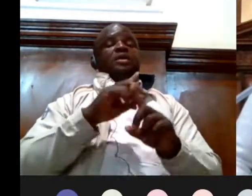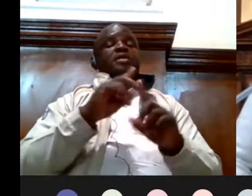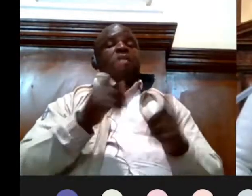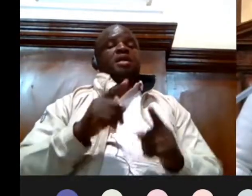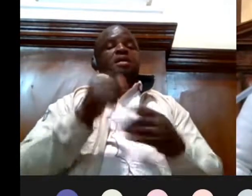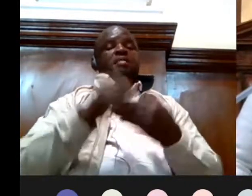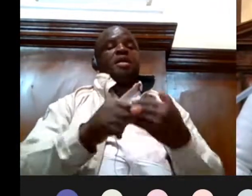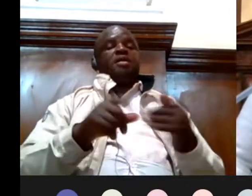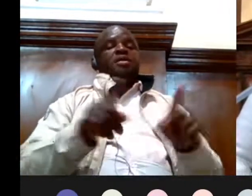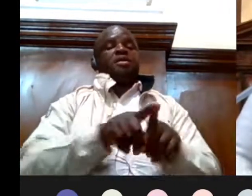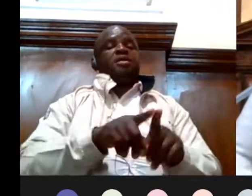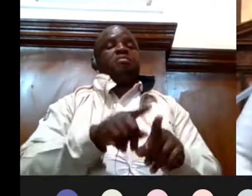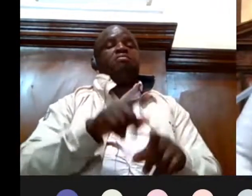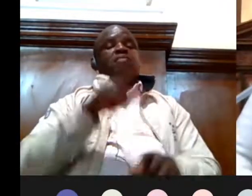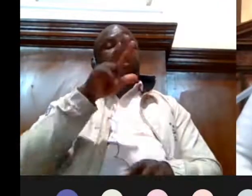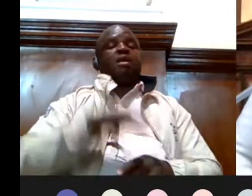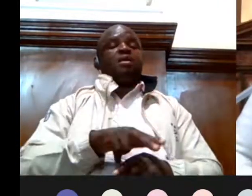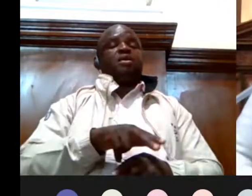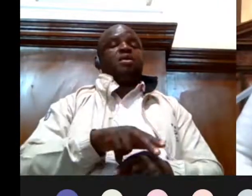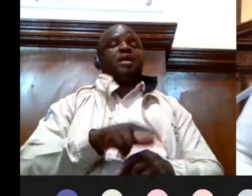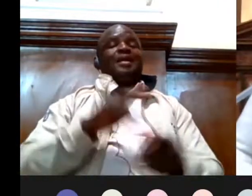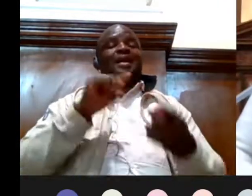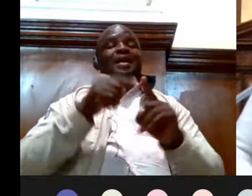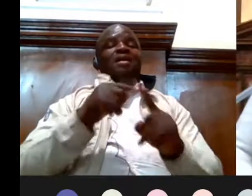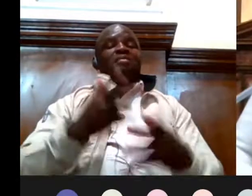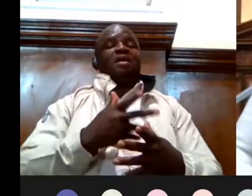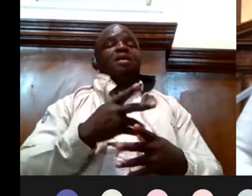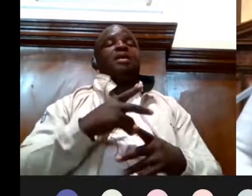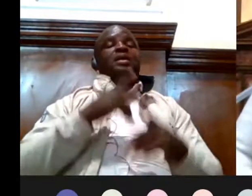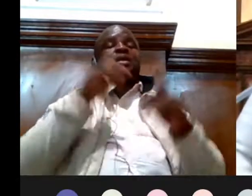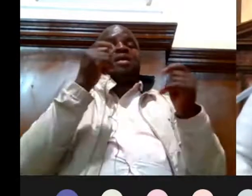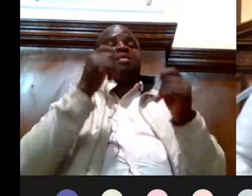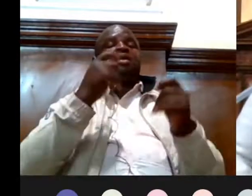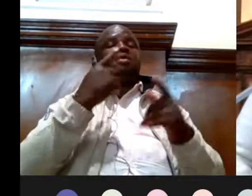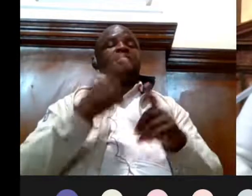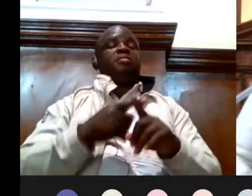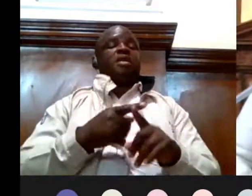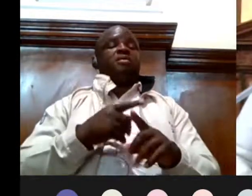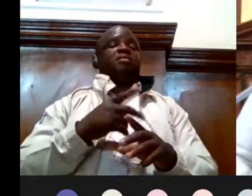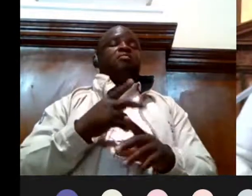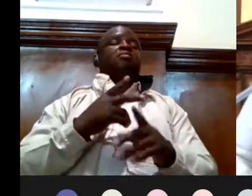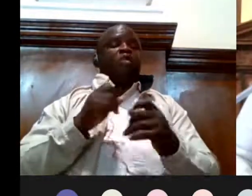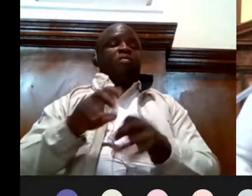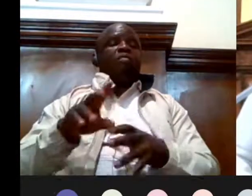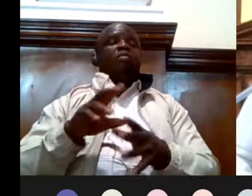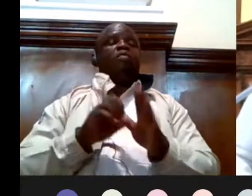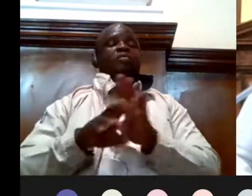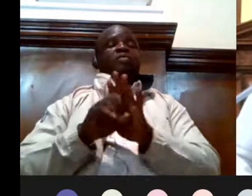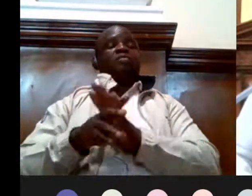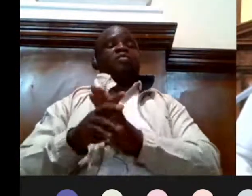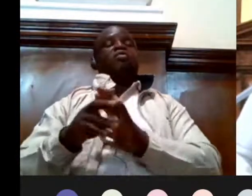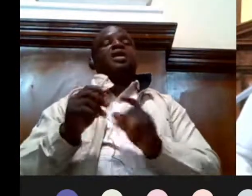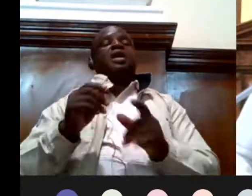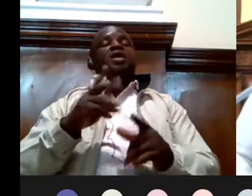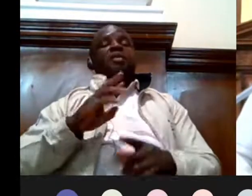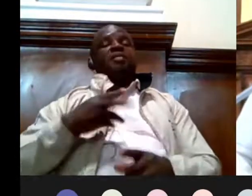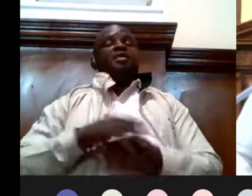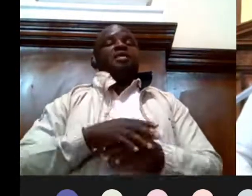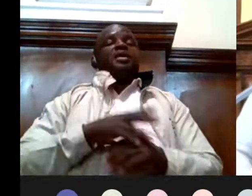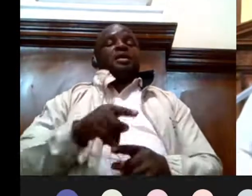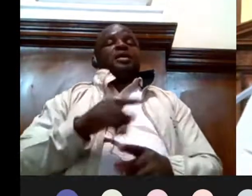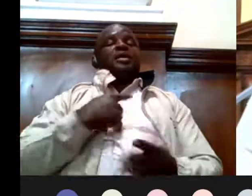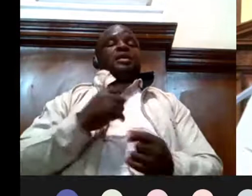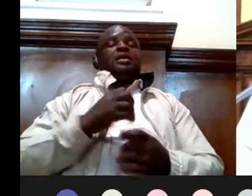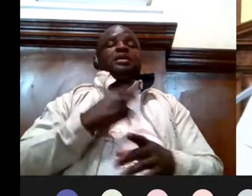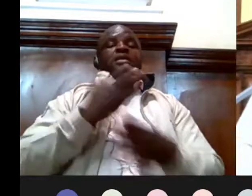as August, which are meant to celebrate and promote the fight of gender-based violence, we have been proven be